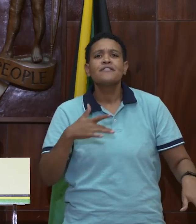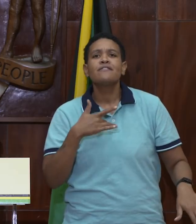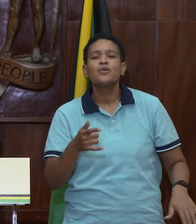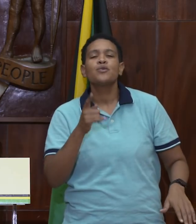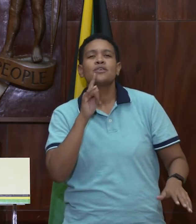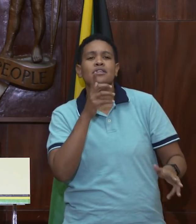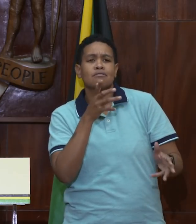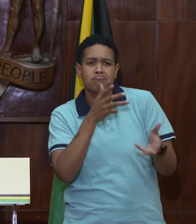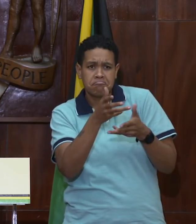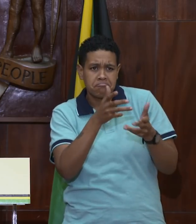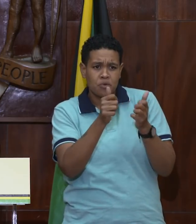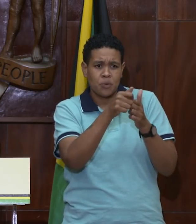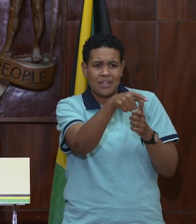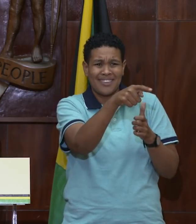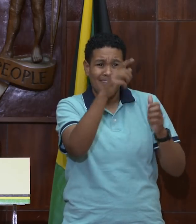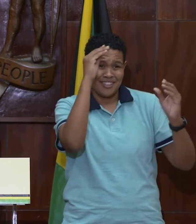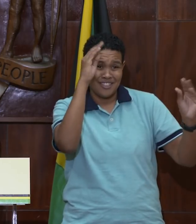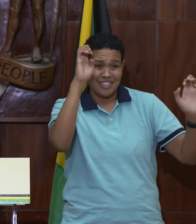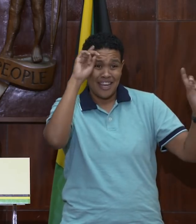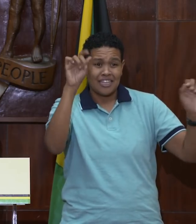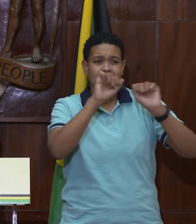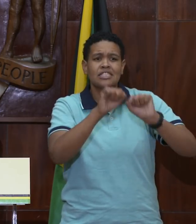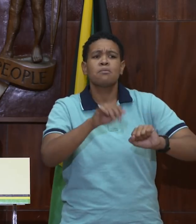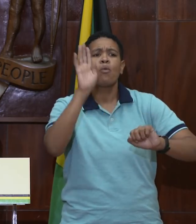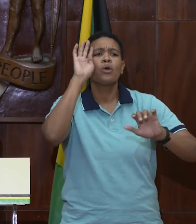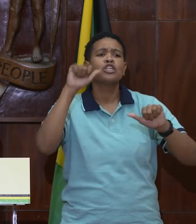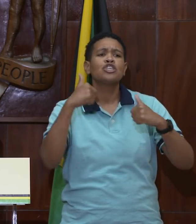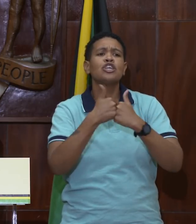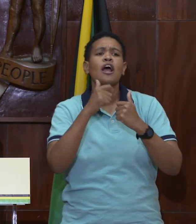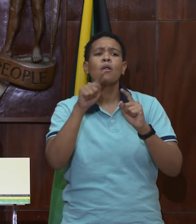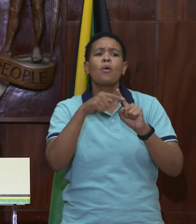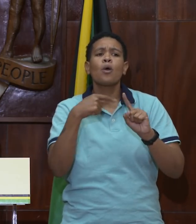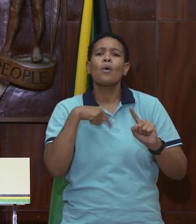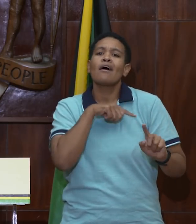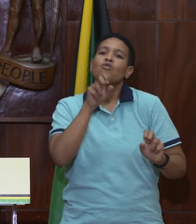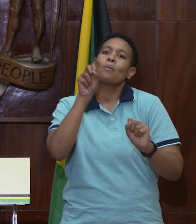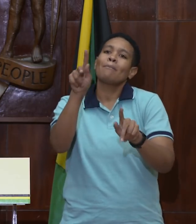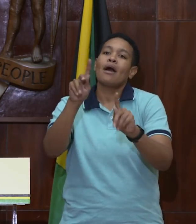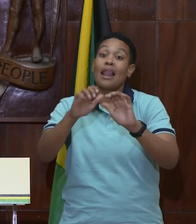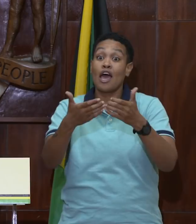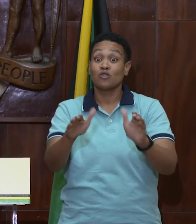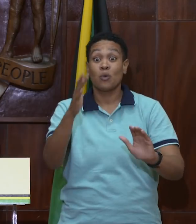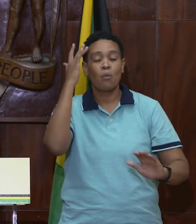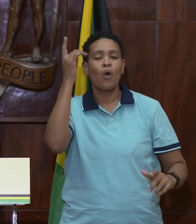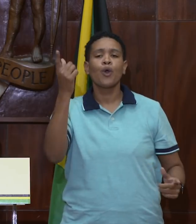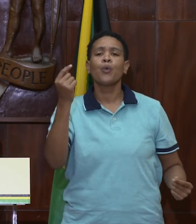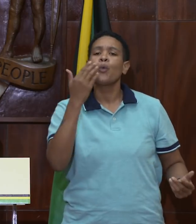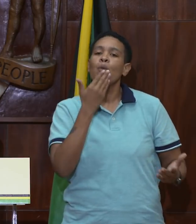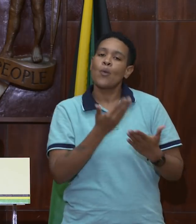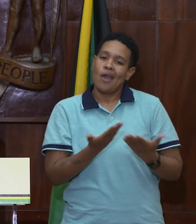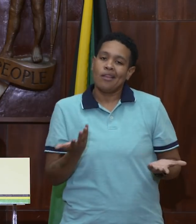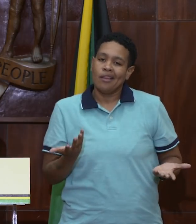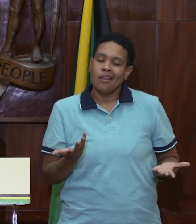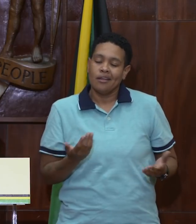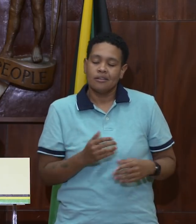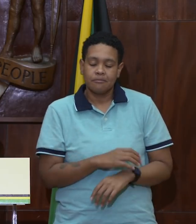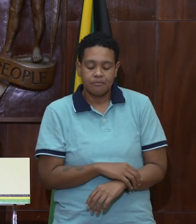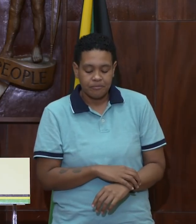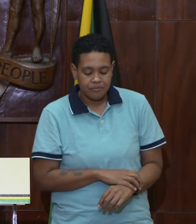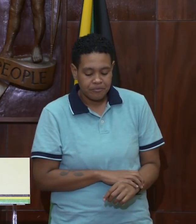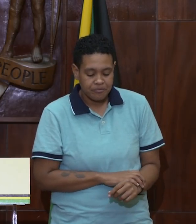teachers and with the educational system that it's going to be challenging when we have to return to the classroom, because they're doing very, very well. We have